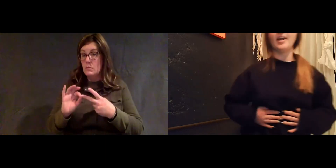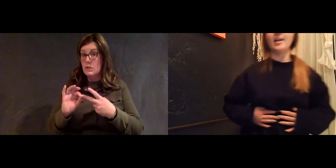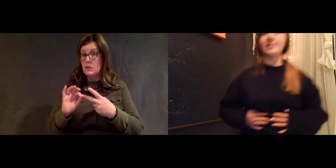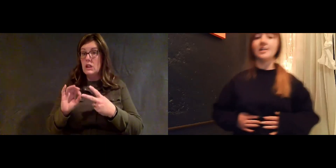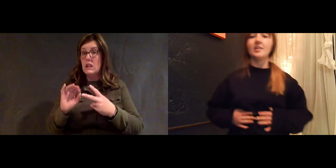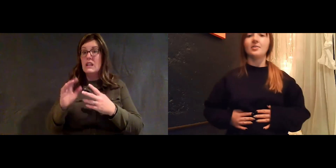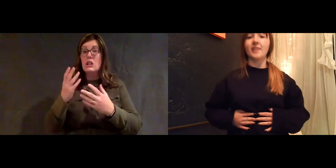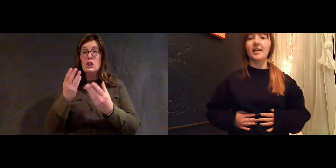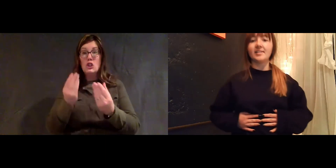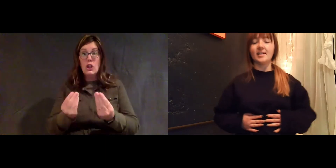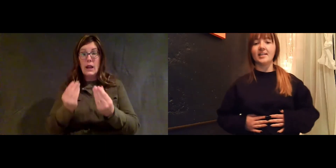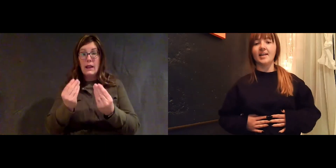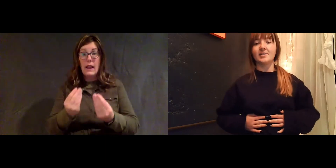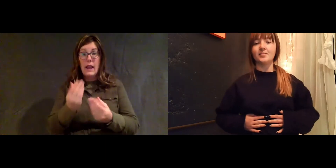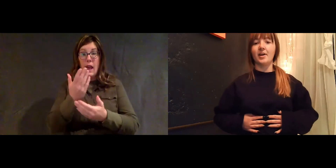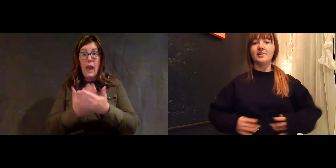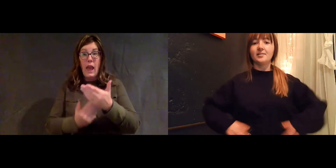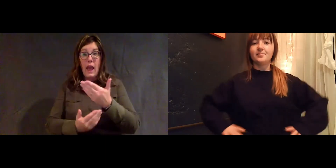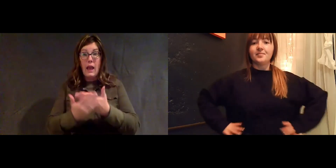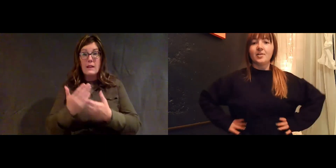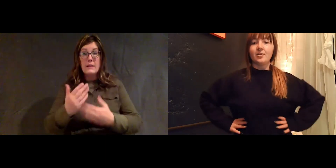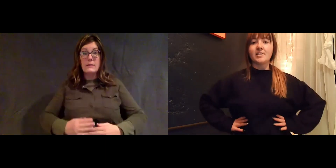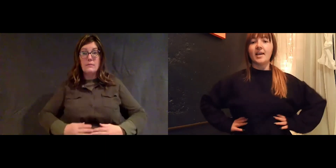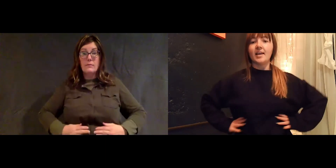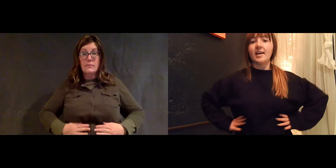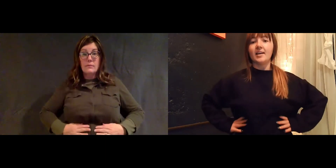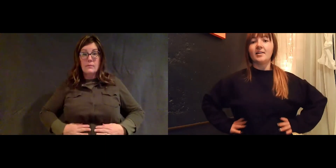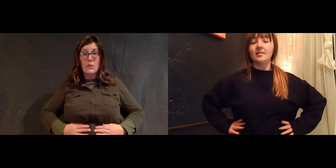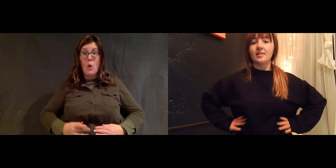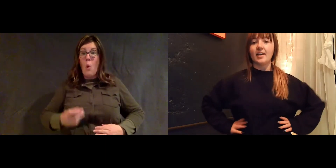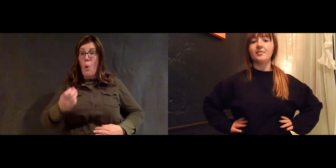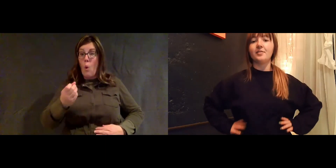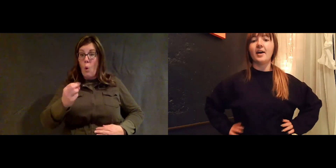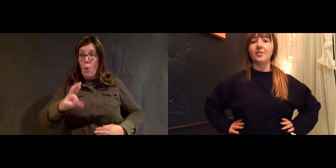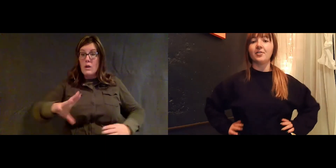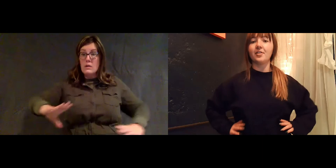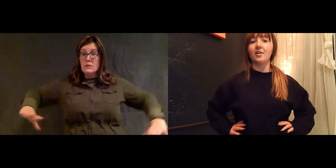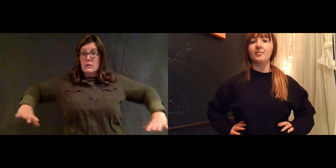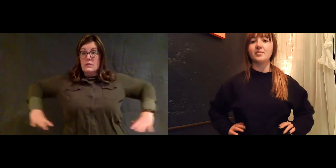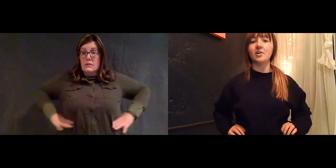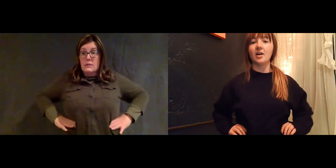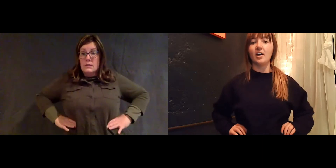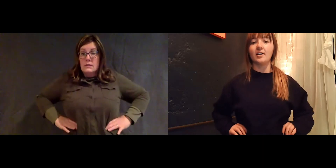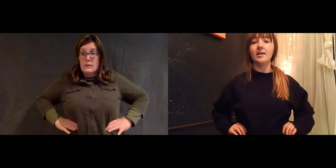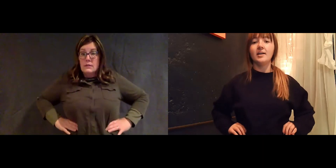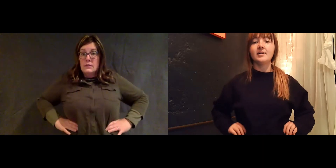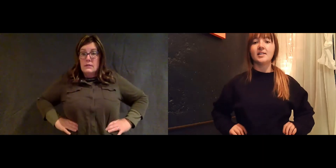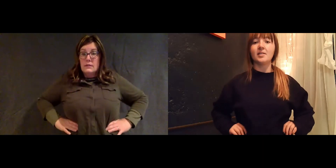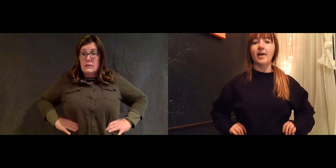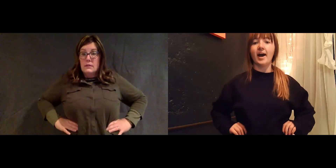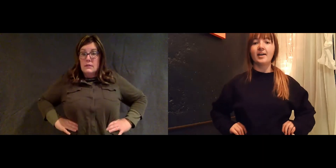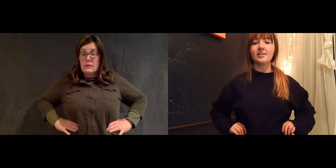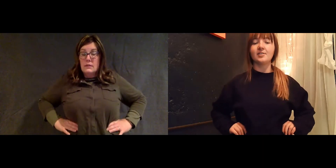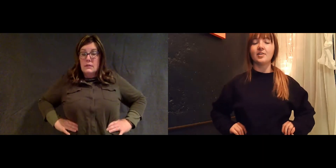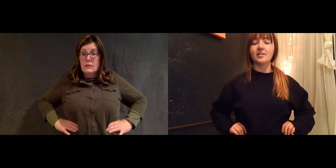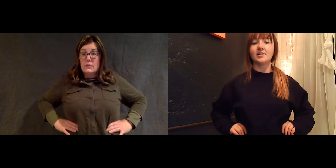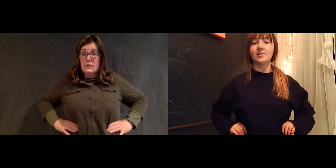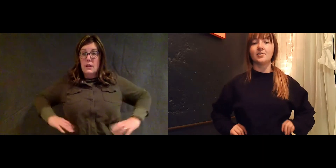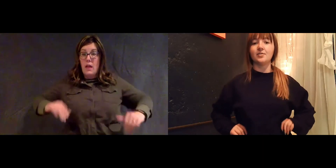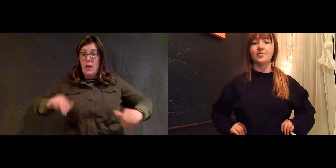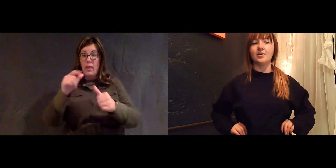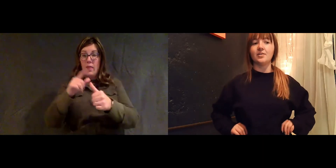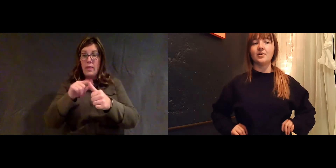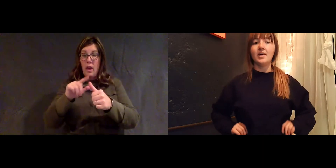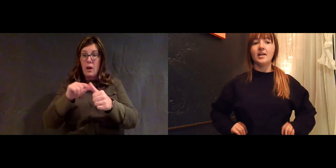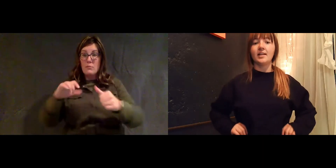your hands resting in that space. You could take it and kind of have your thumbs hook on to the back so you can